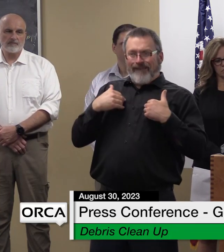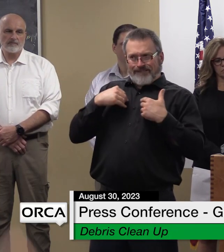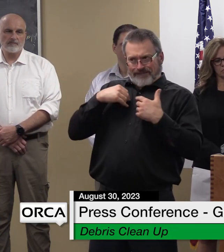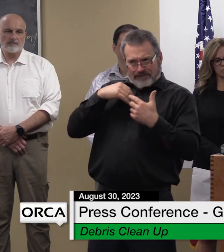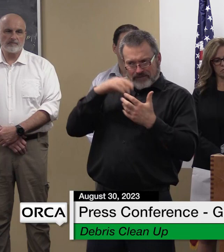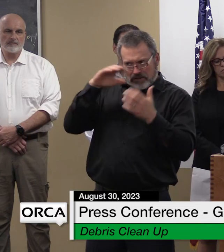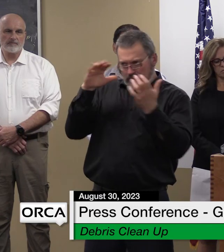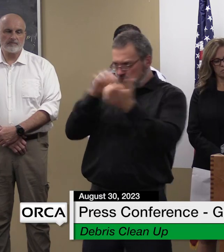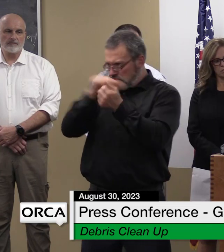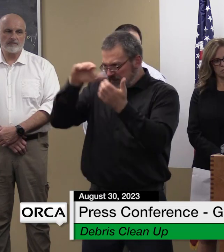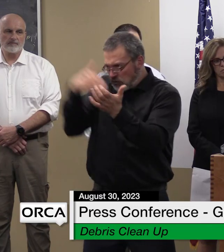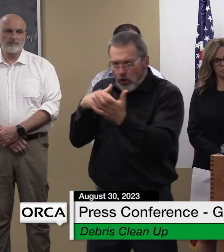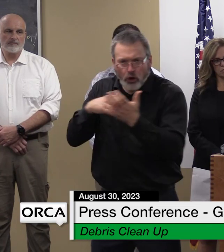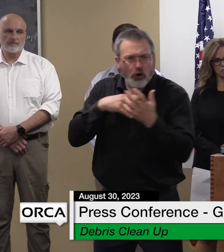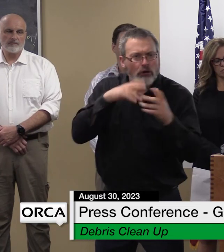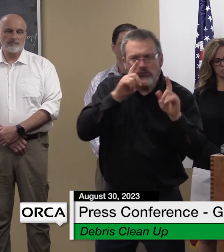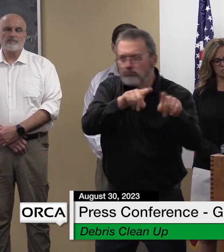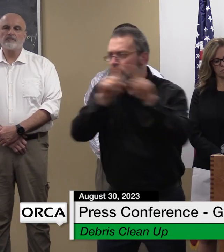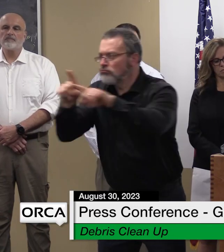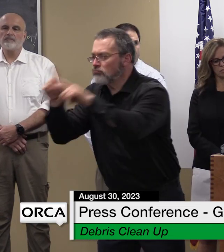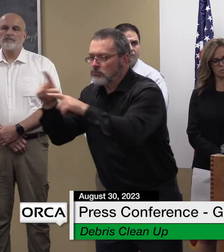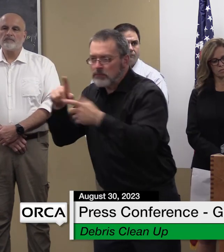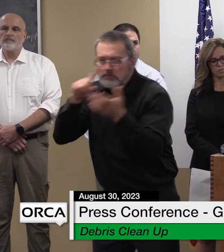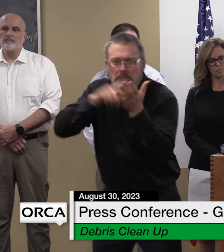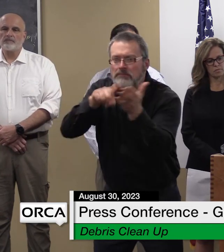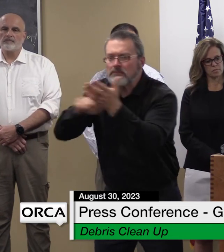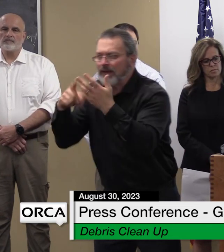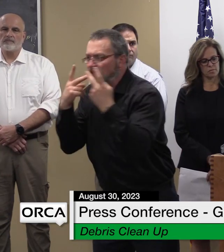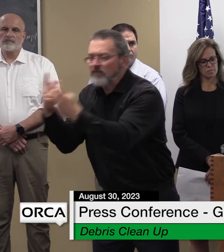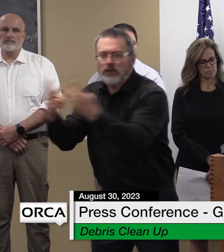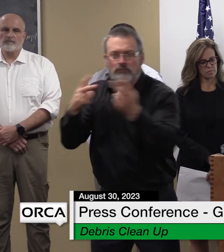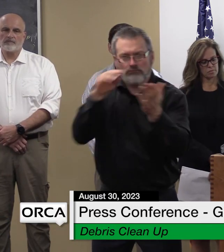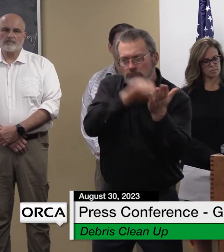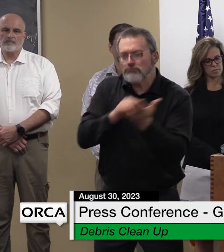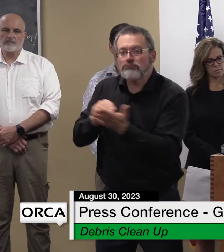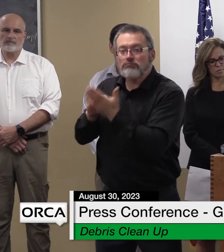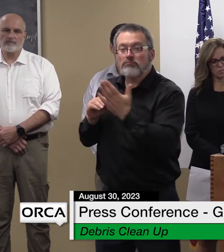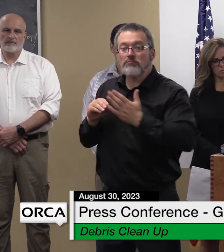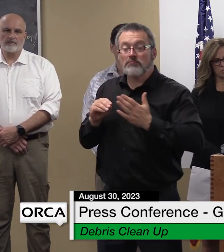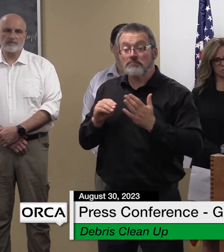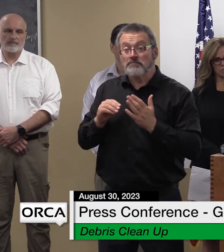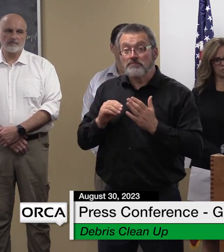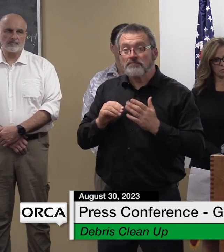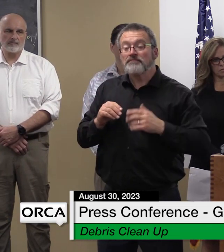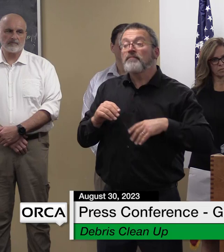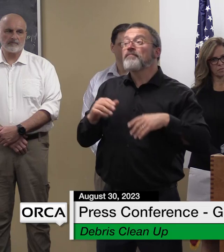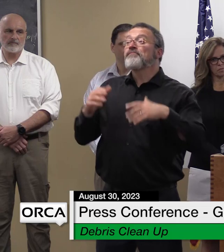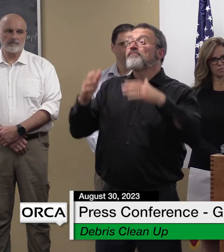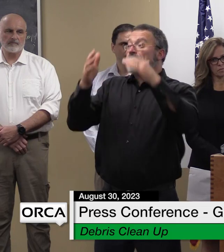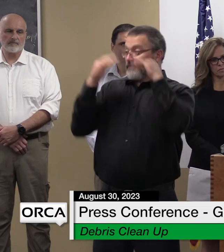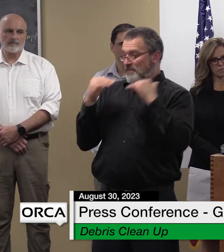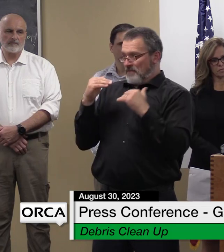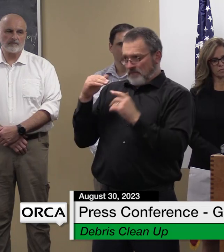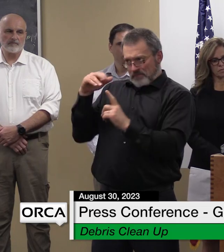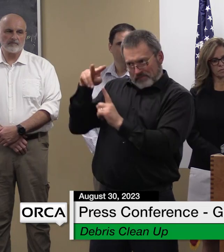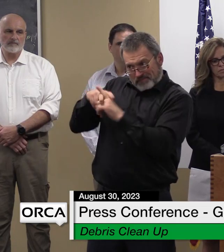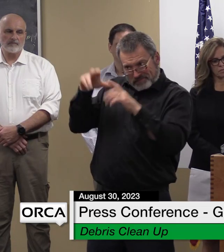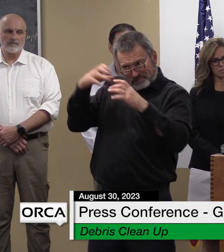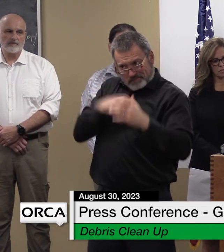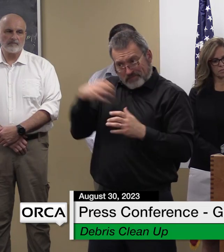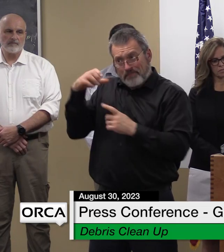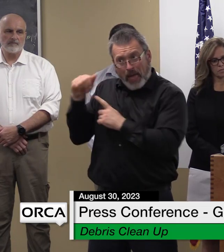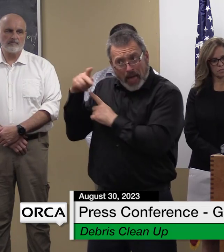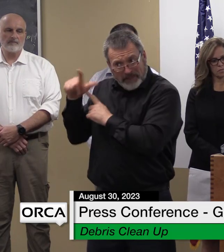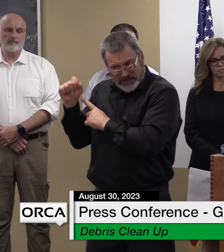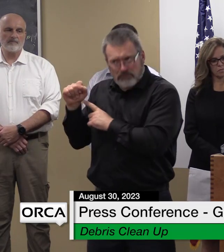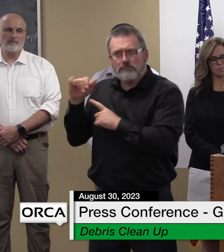like to take a moment to talk about the appeals process for individual assistance. First, carefully read the